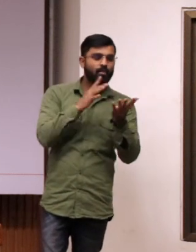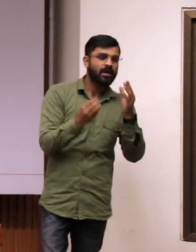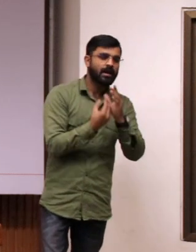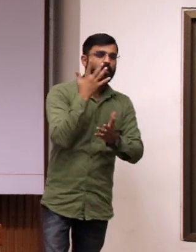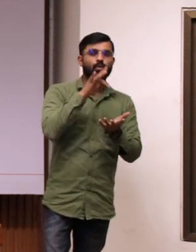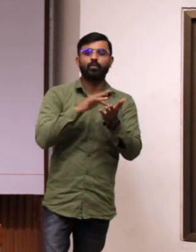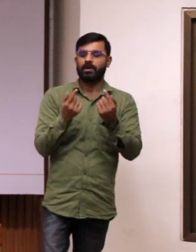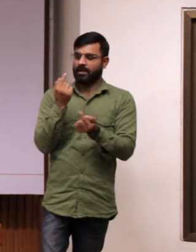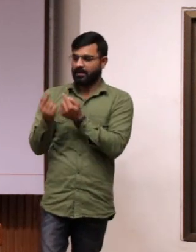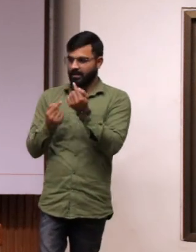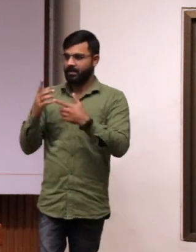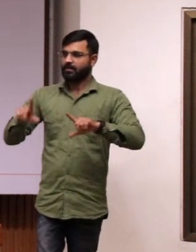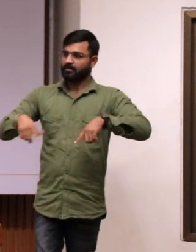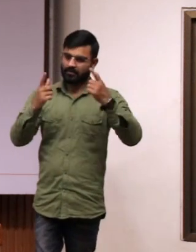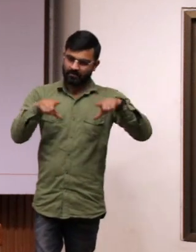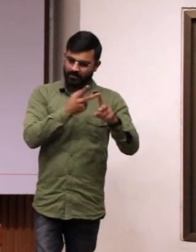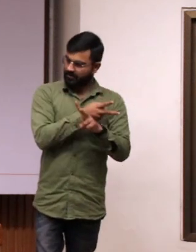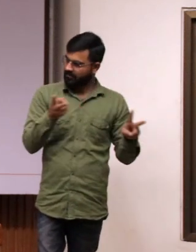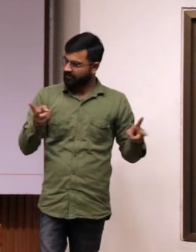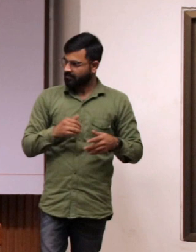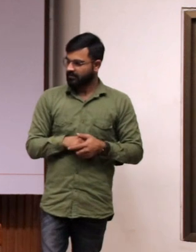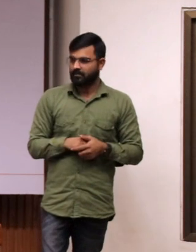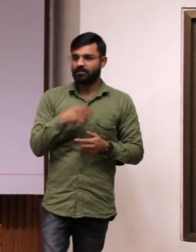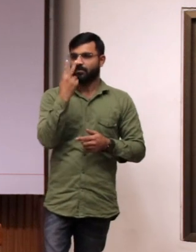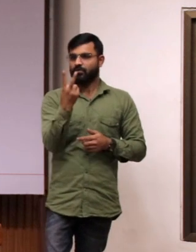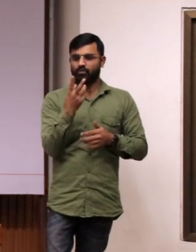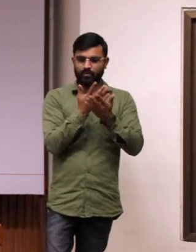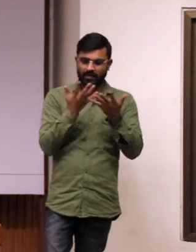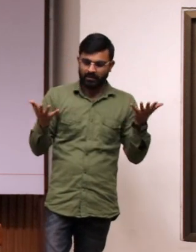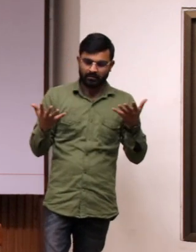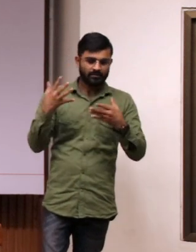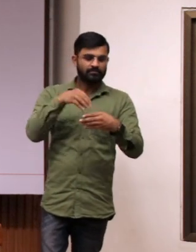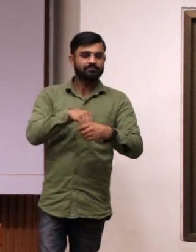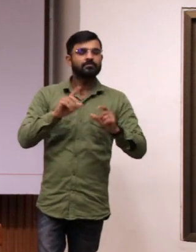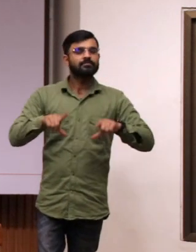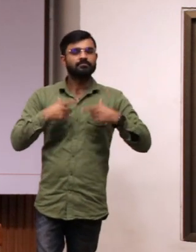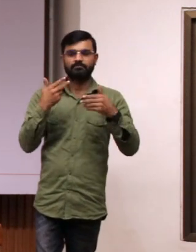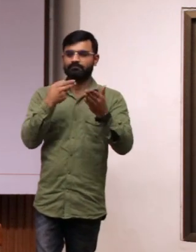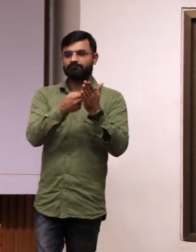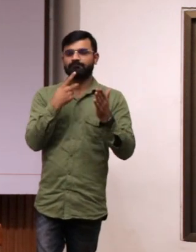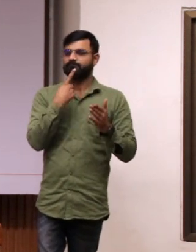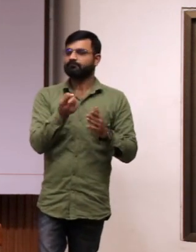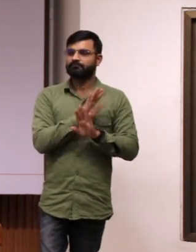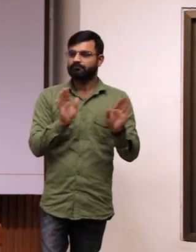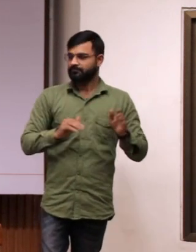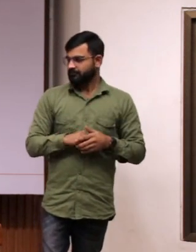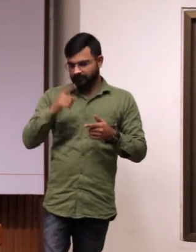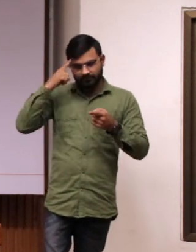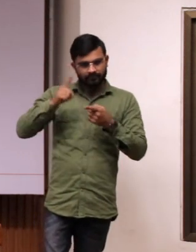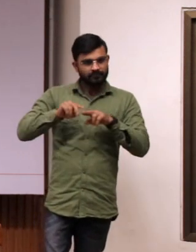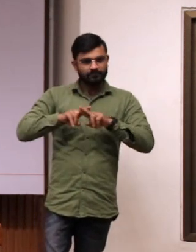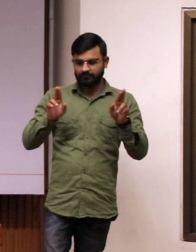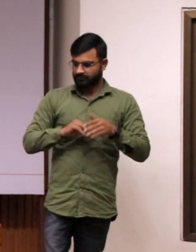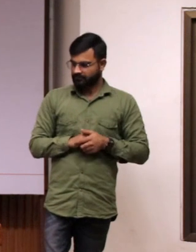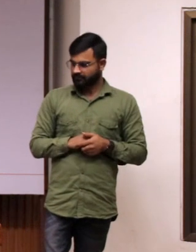plant, grass plant, tree plant, you bring to the two elements of life. That's all. I completely agree with you, sir.